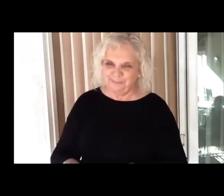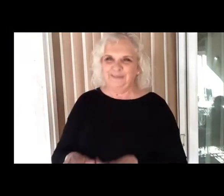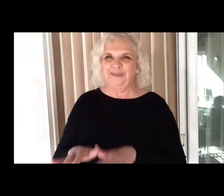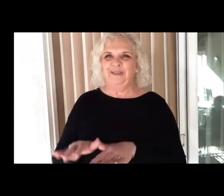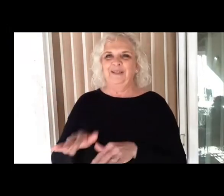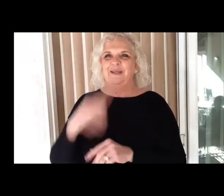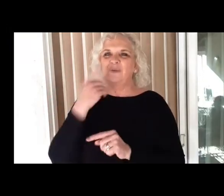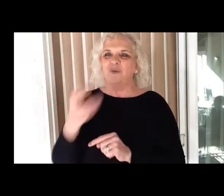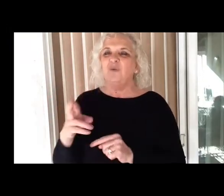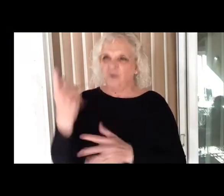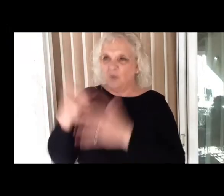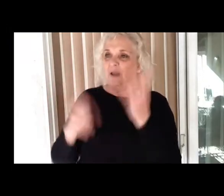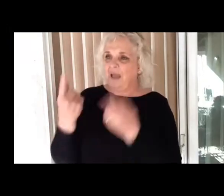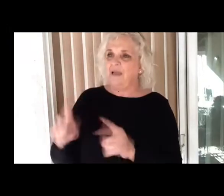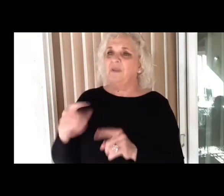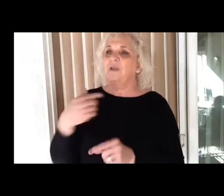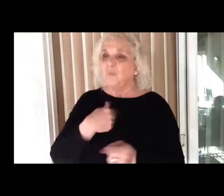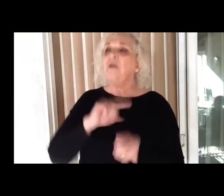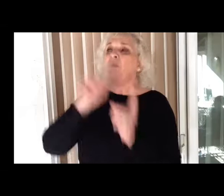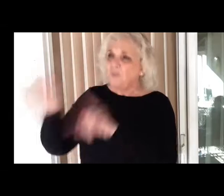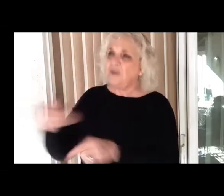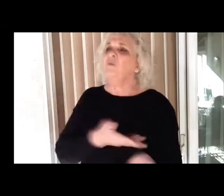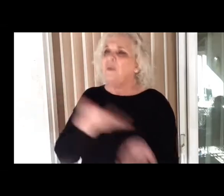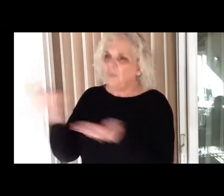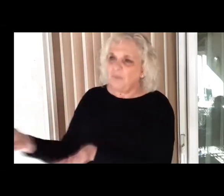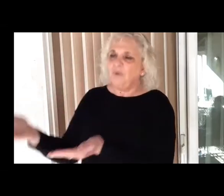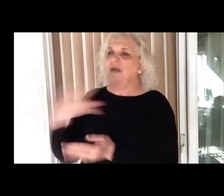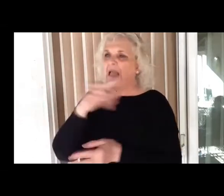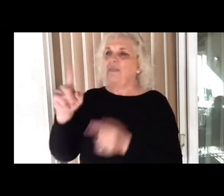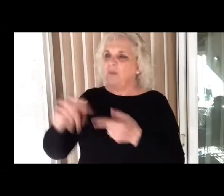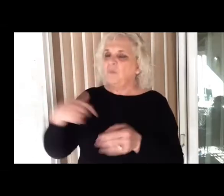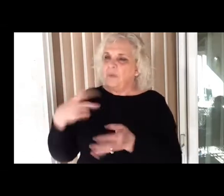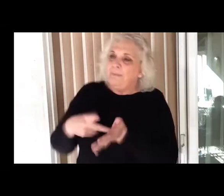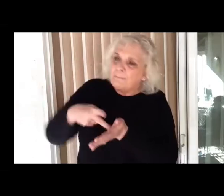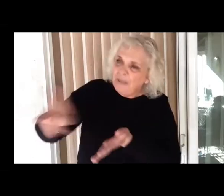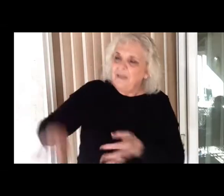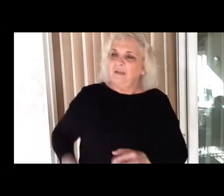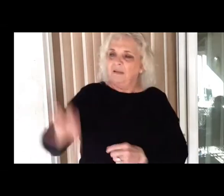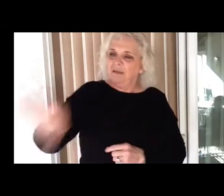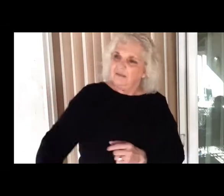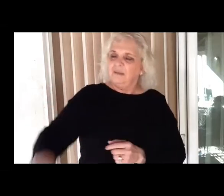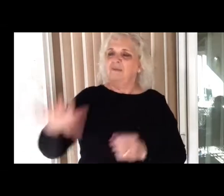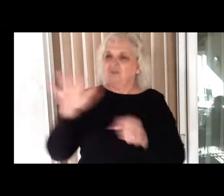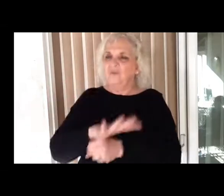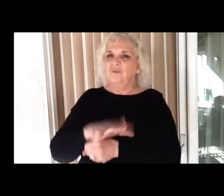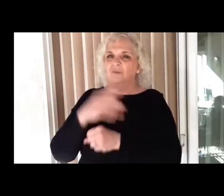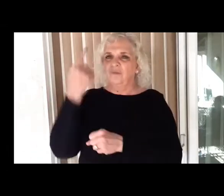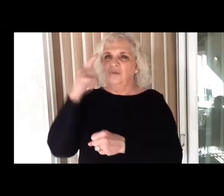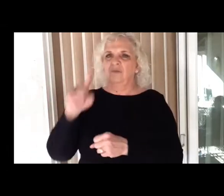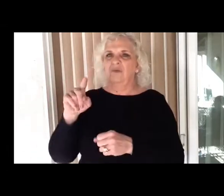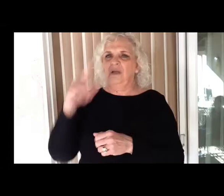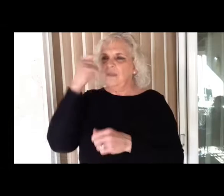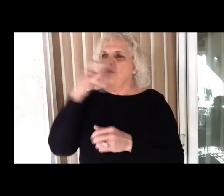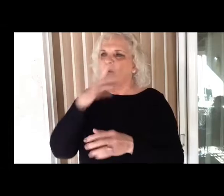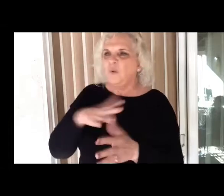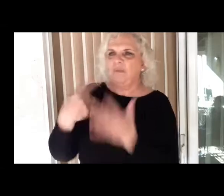we told her what happened, how we went down, took the cake in, paid for the cake, bought the cake, big discussion among the women,